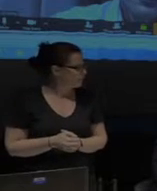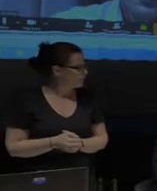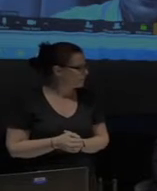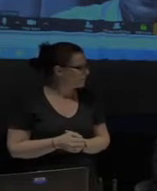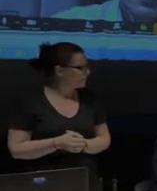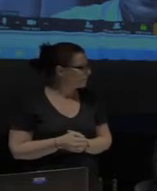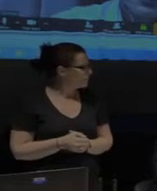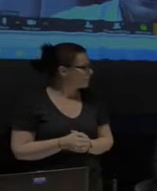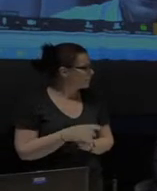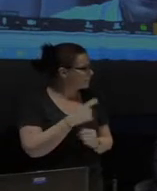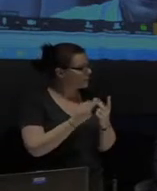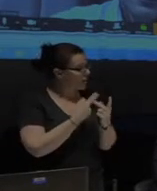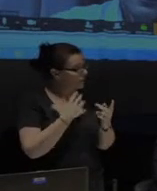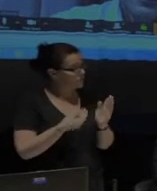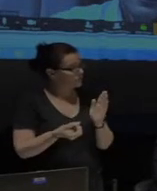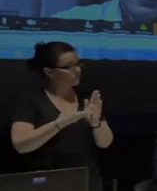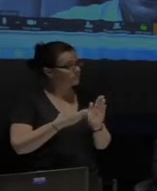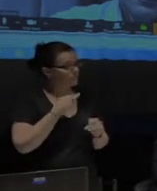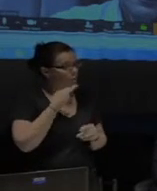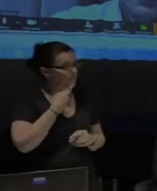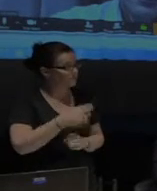in on this one? Yeah.